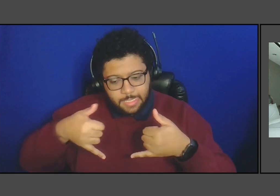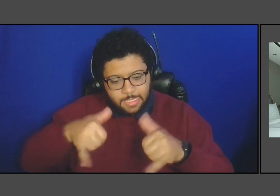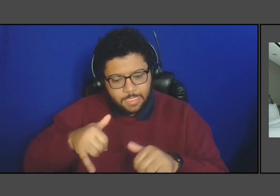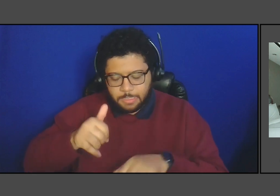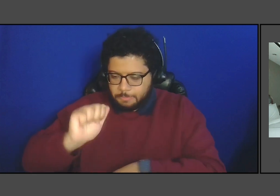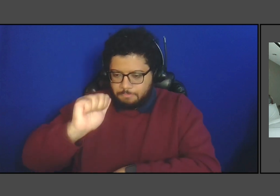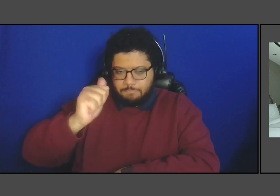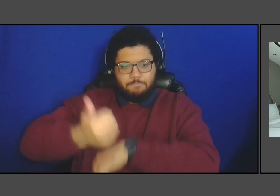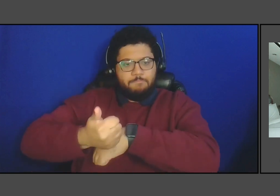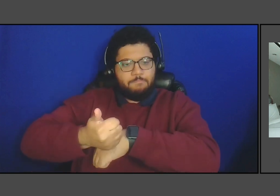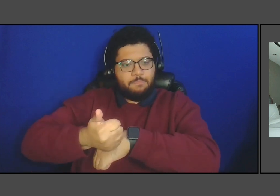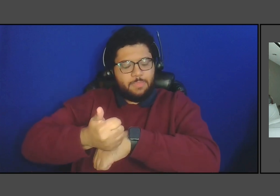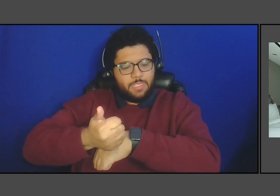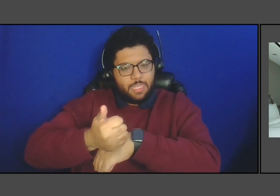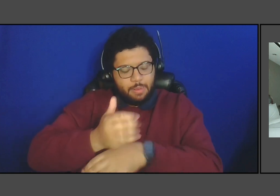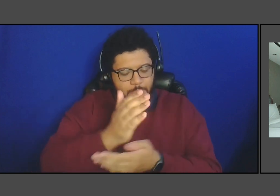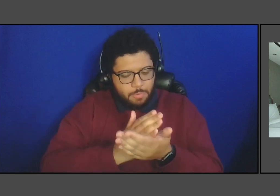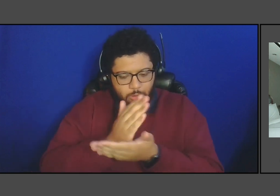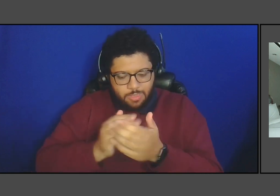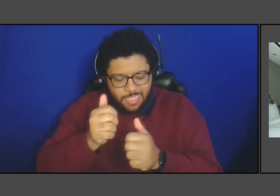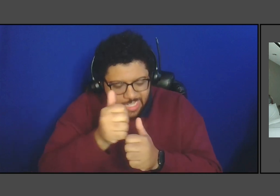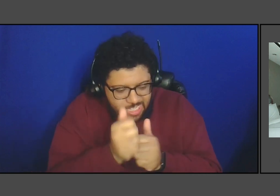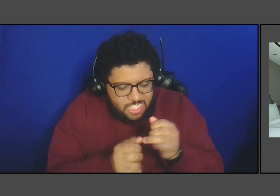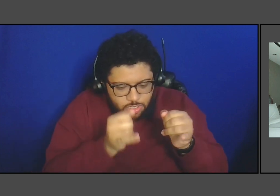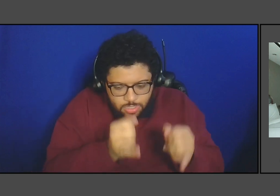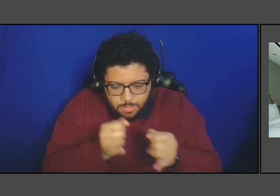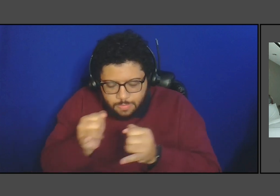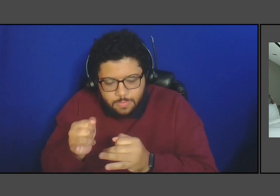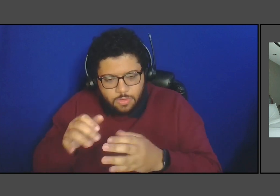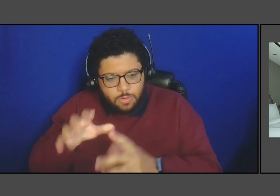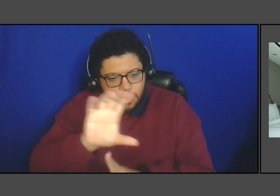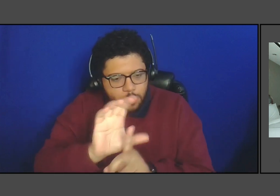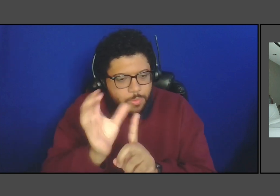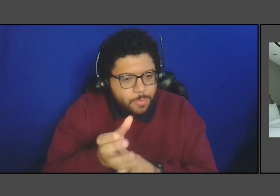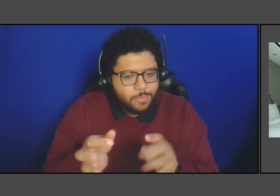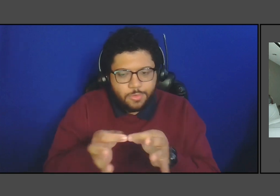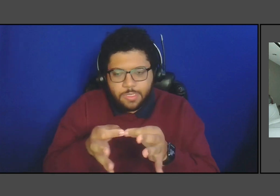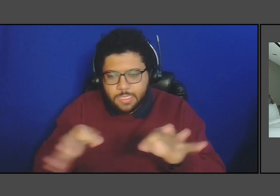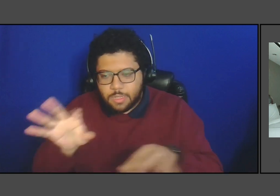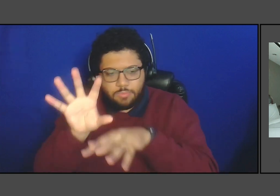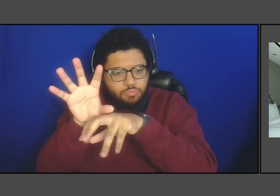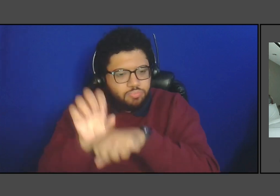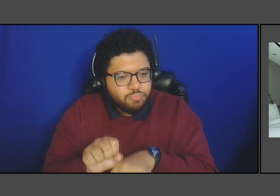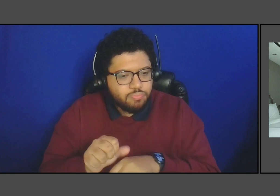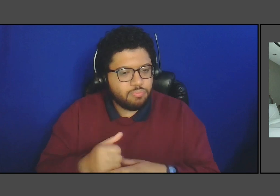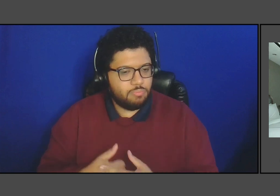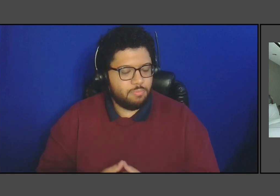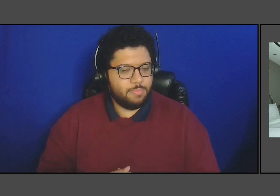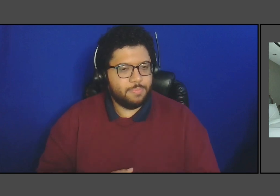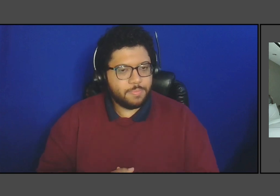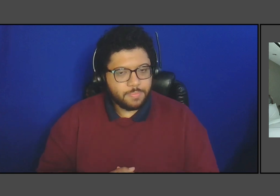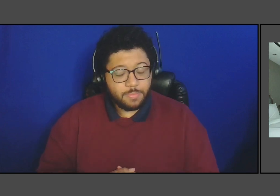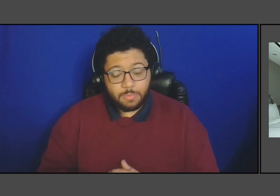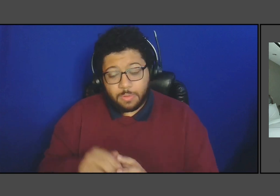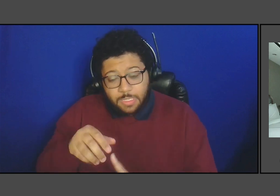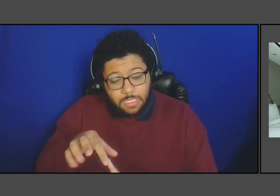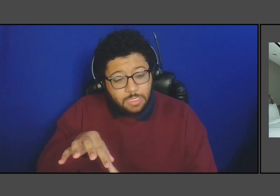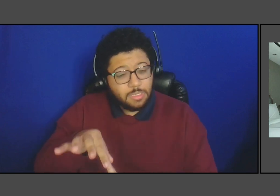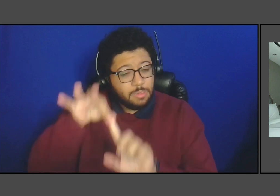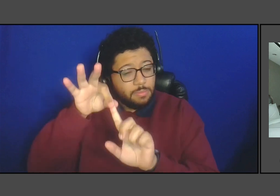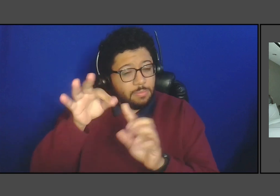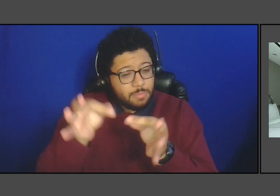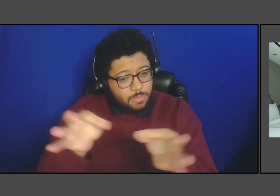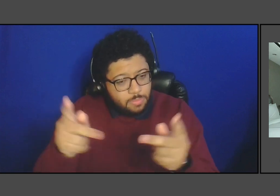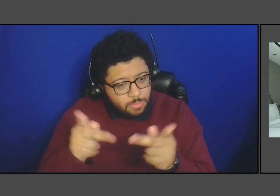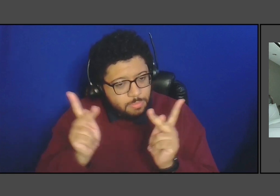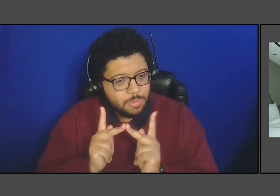individual culture and language and custom. So a very special place, and one